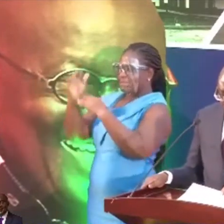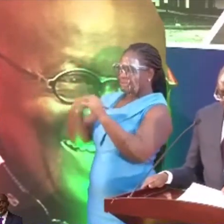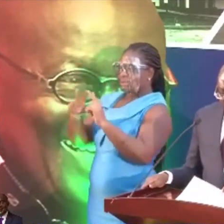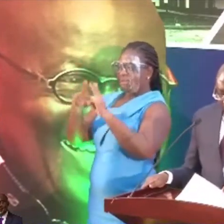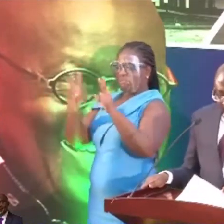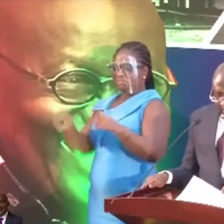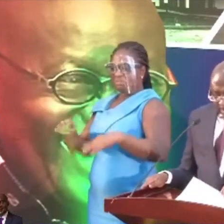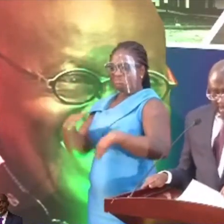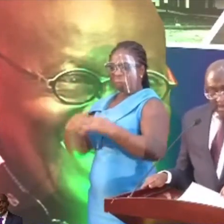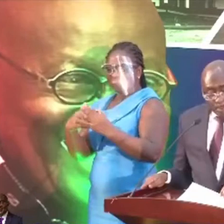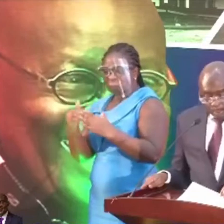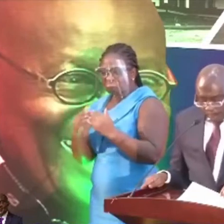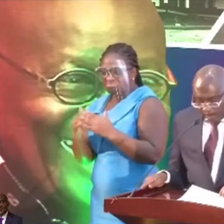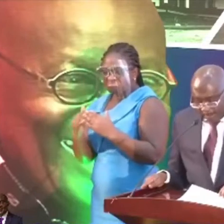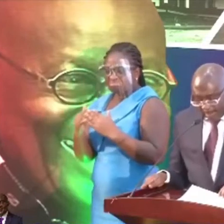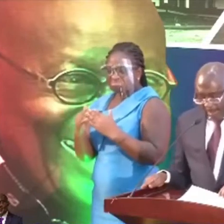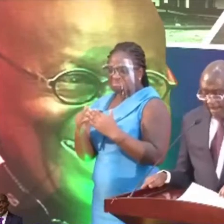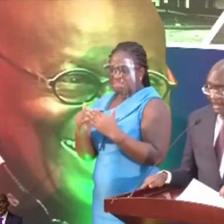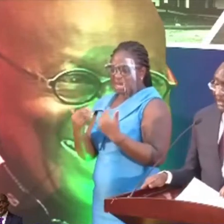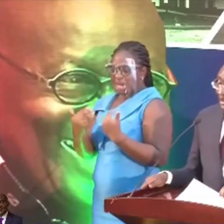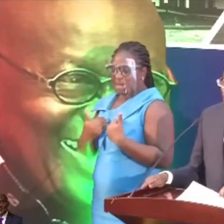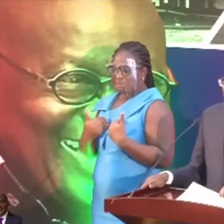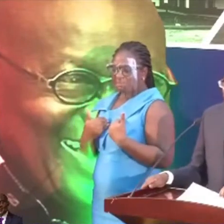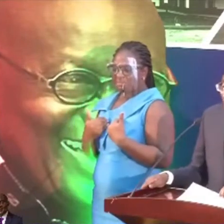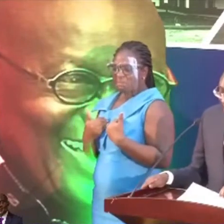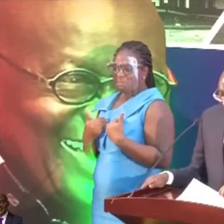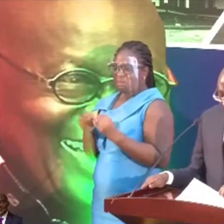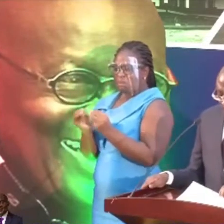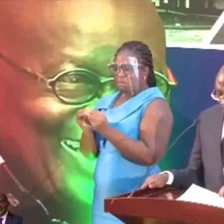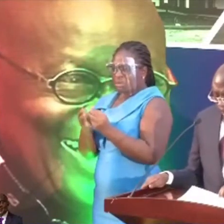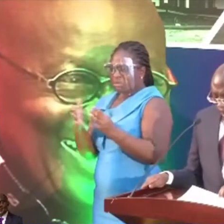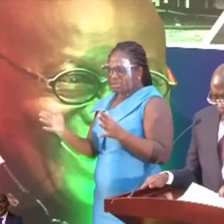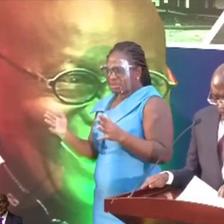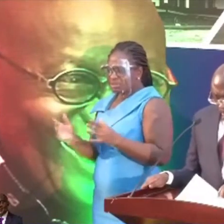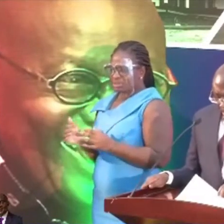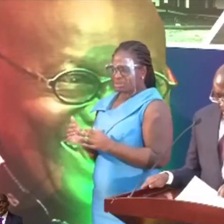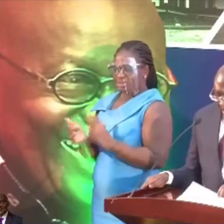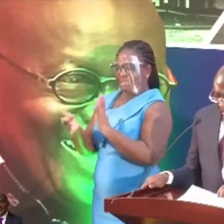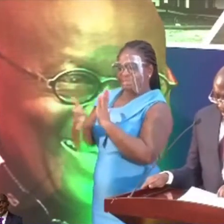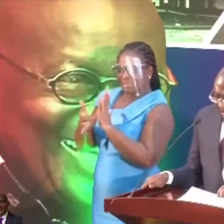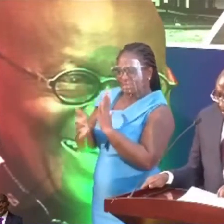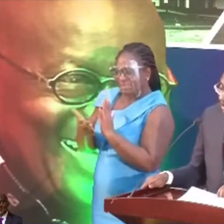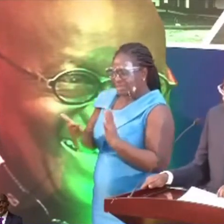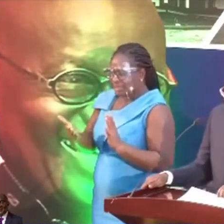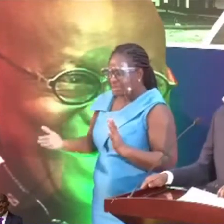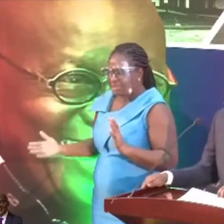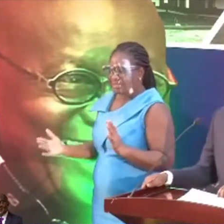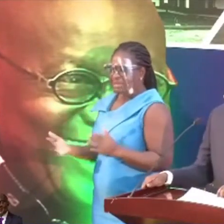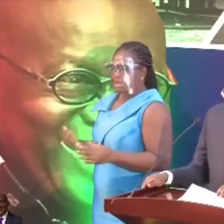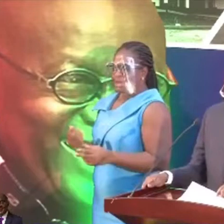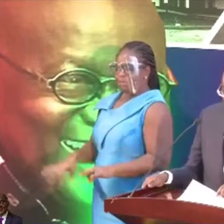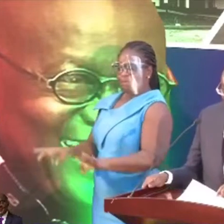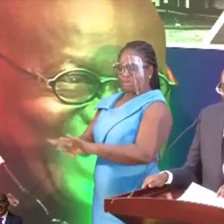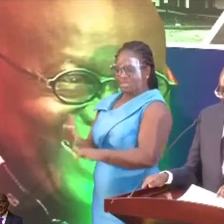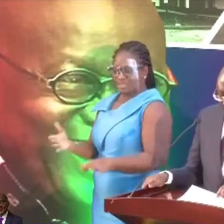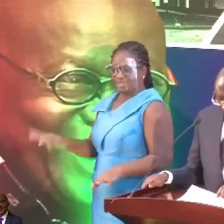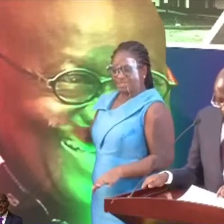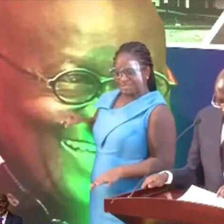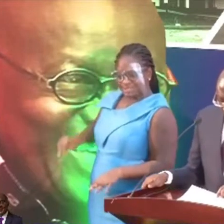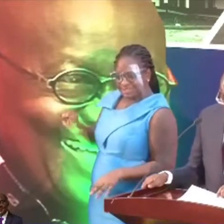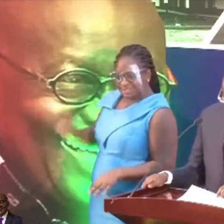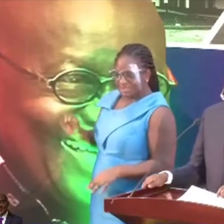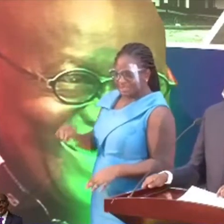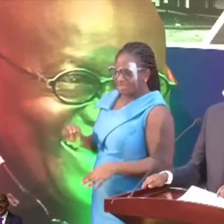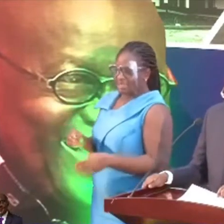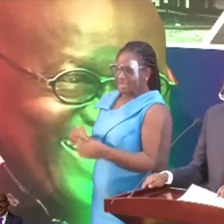which come with storage facilities, mechanized boreholes, and other ancillary facilities.